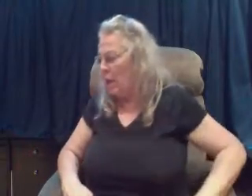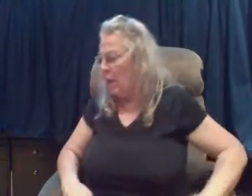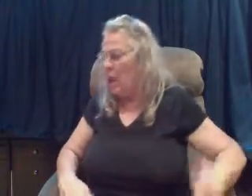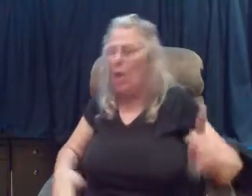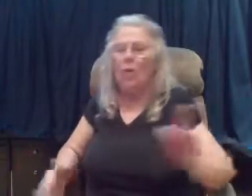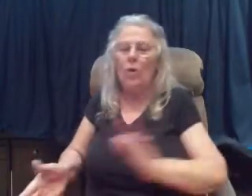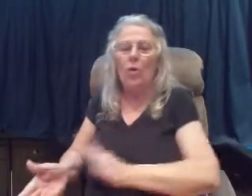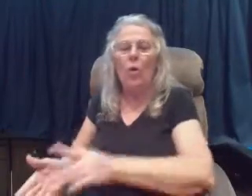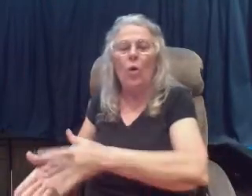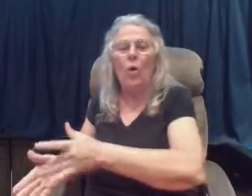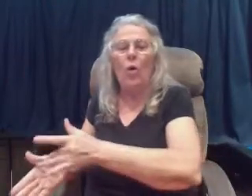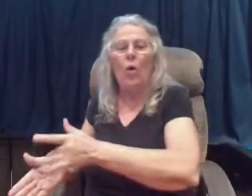King.